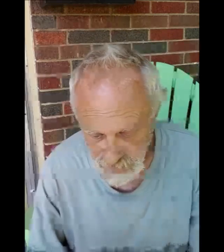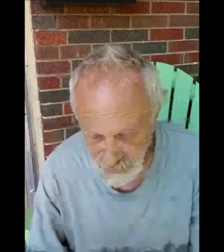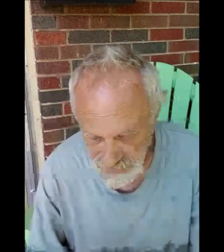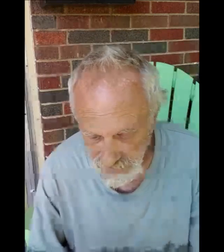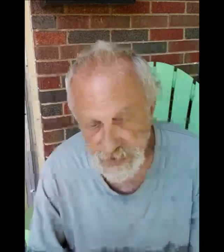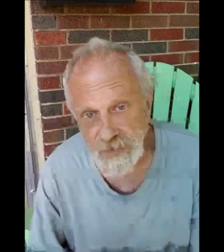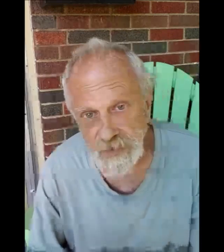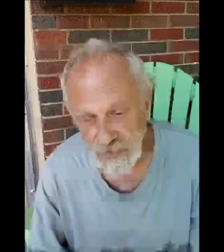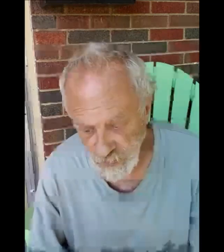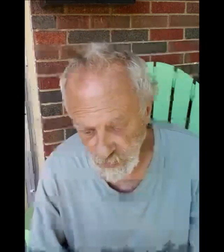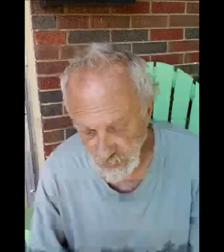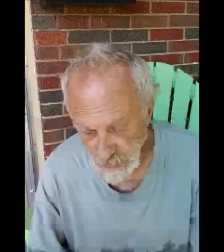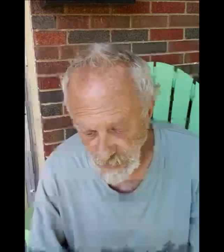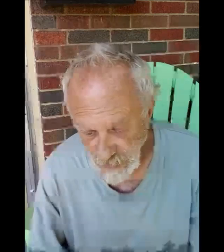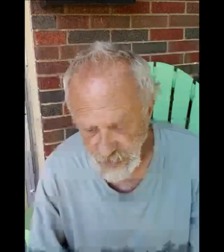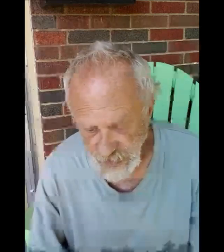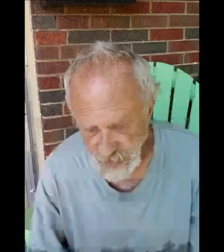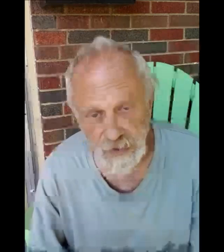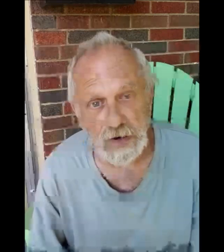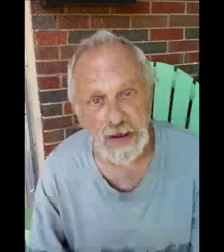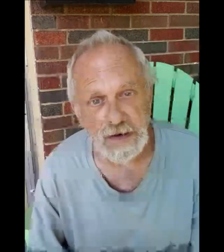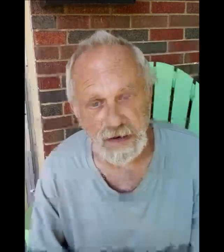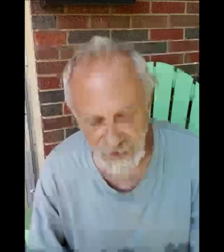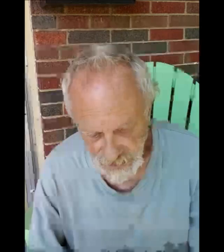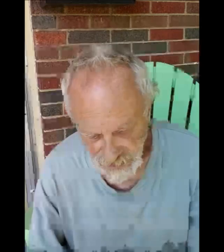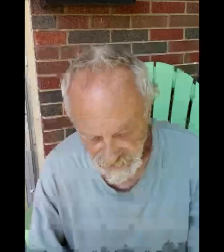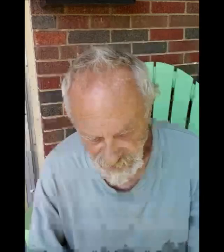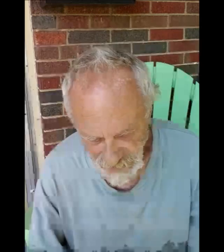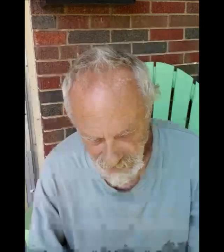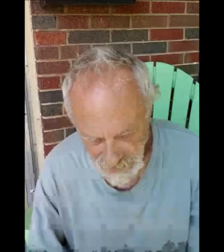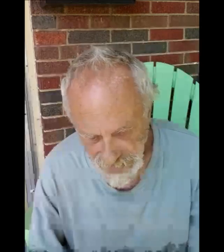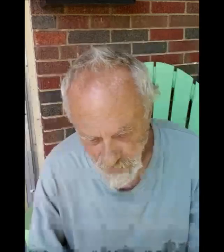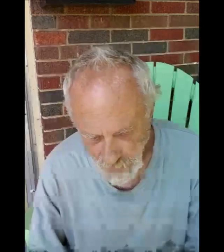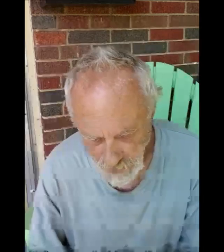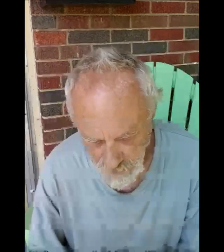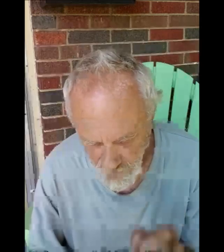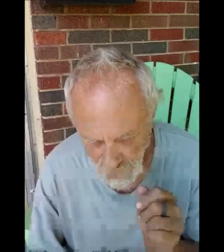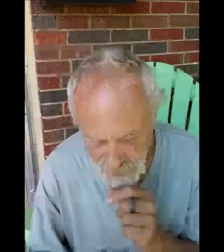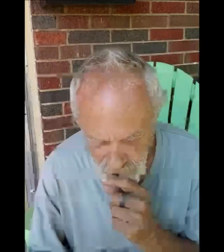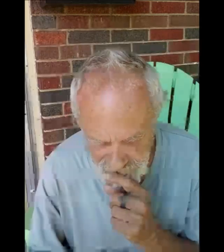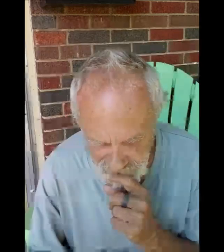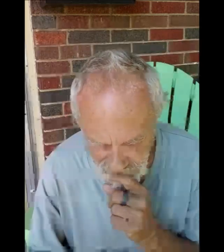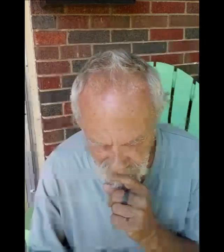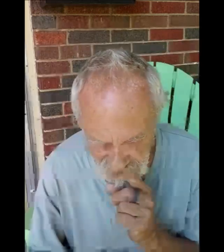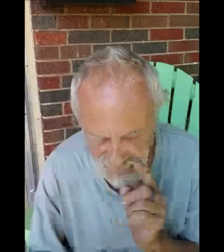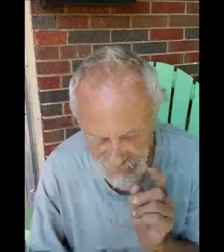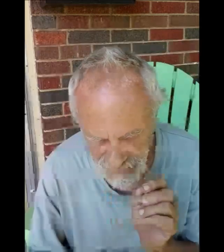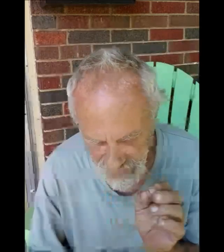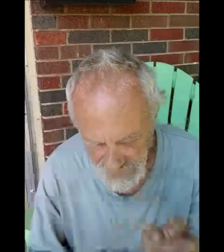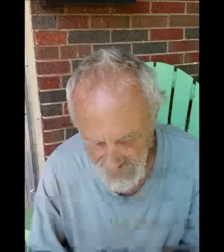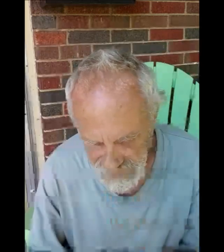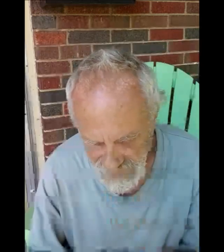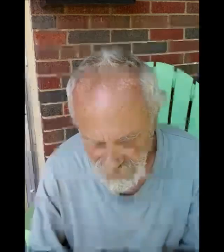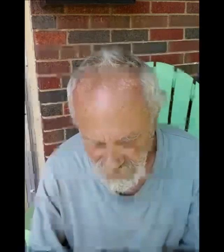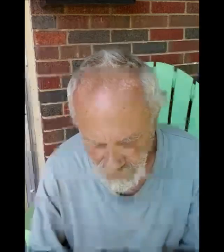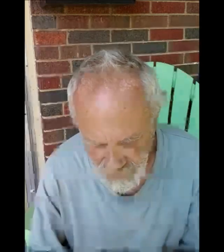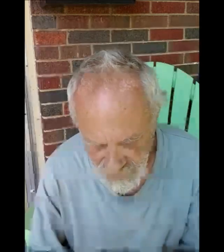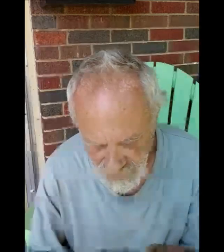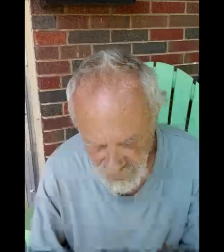how stealing is really underhanded. Now, you can put all these words together, and in the Indian Sign Language, the Indian